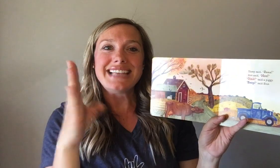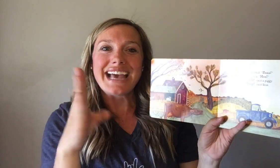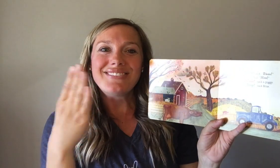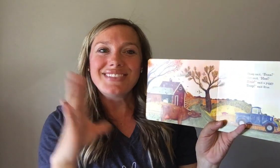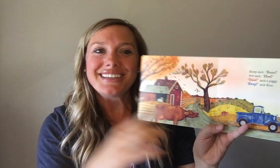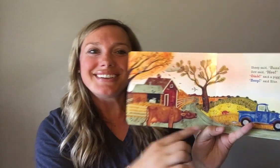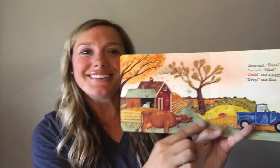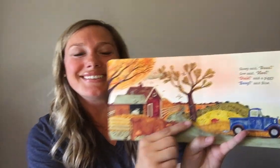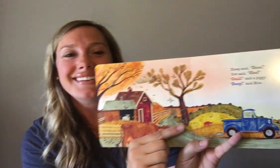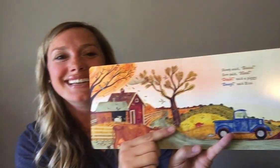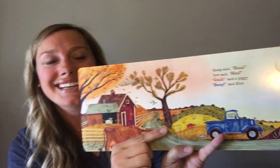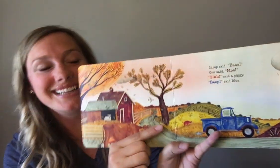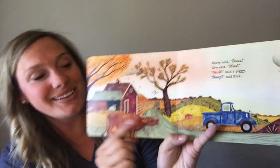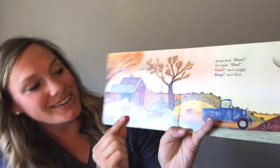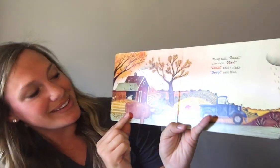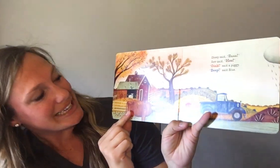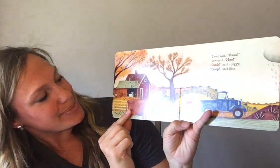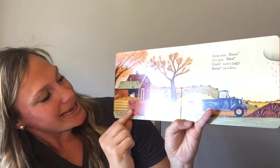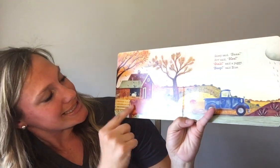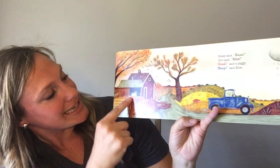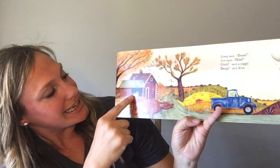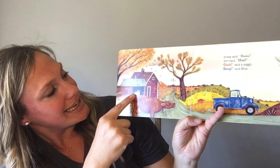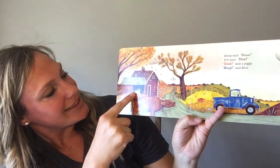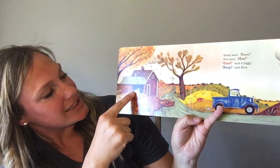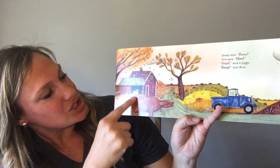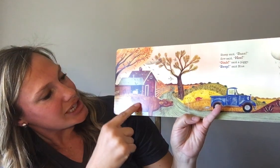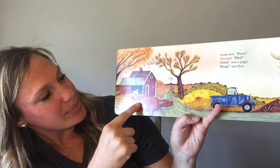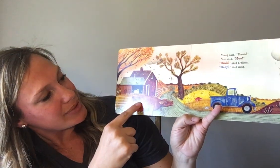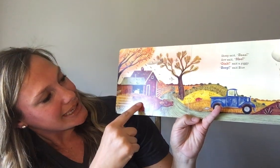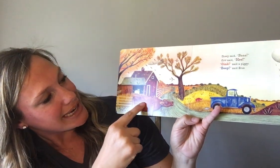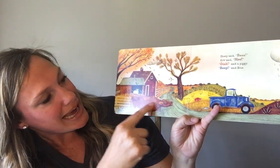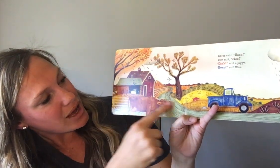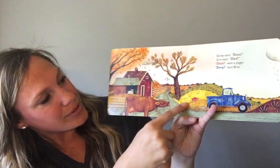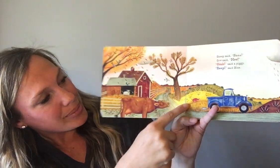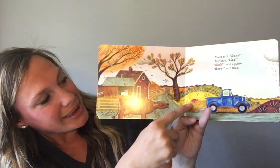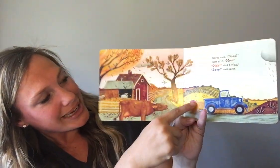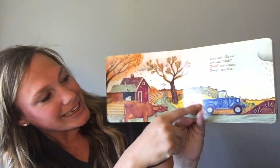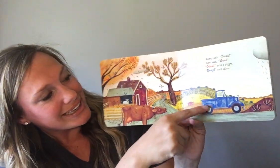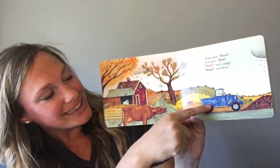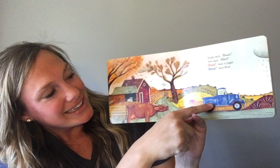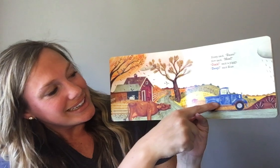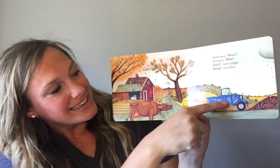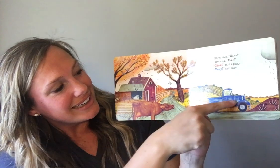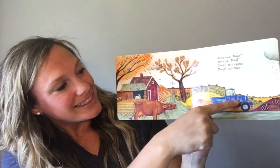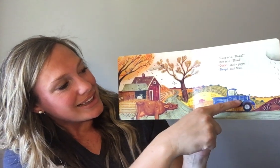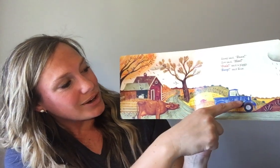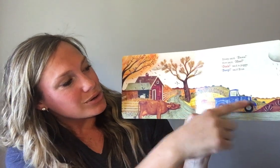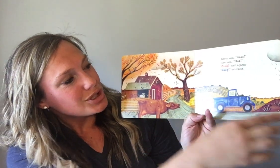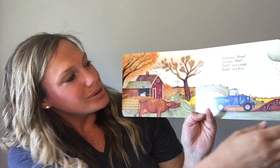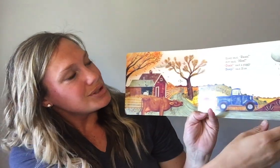said blue. Look at what he's passing. The sheep, the cow, and the pig. There goes your blue